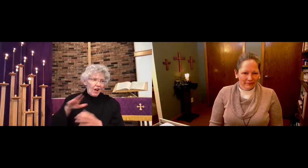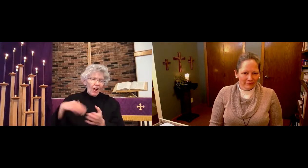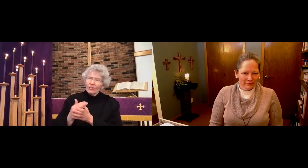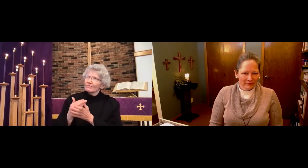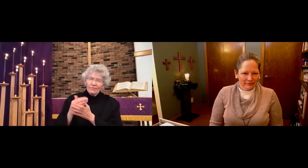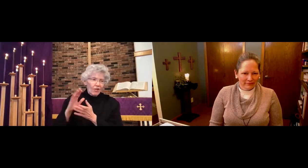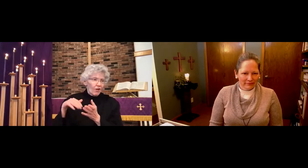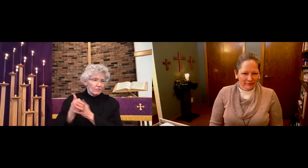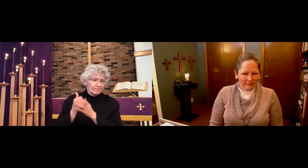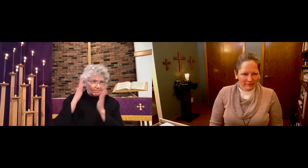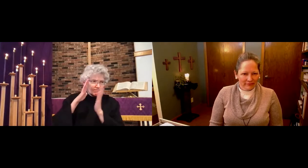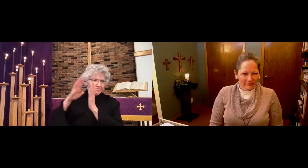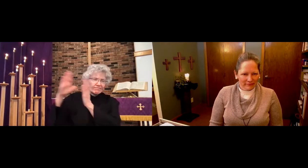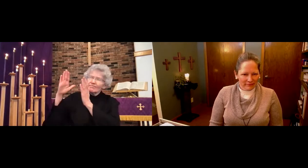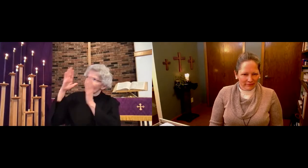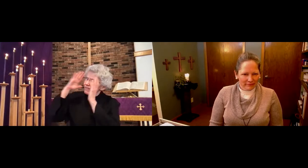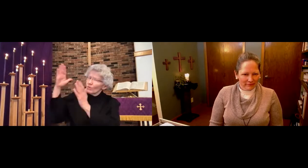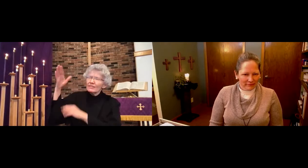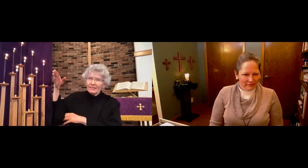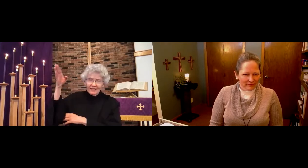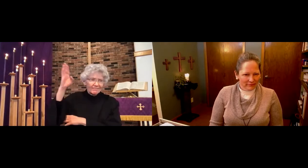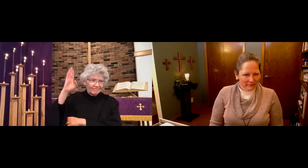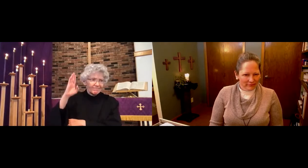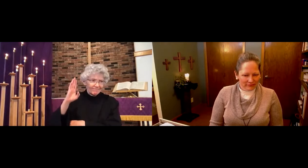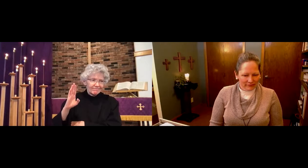as we enter into worship,